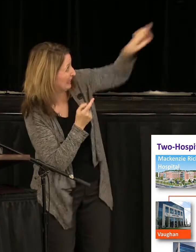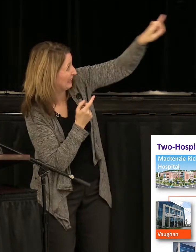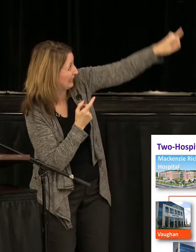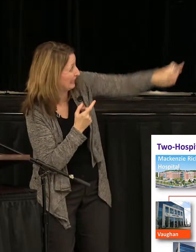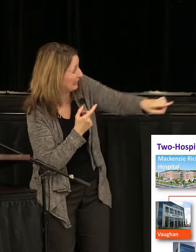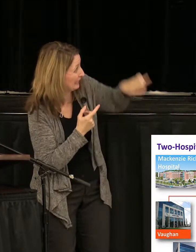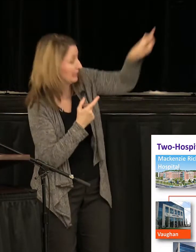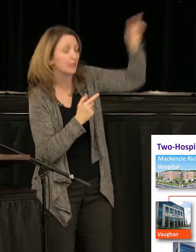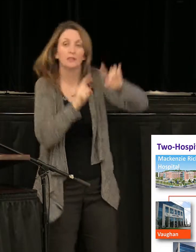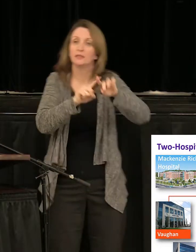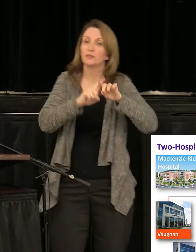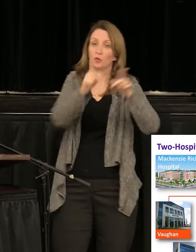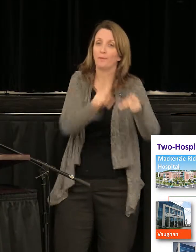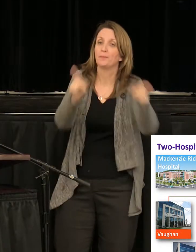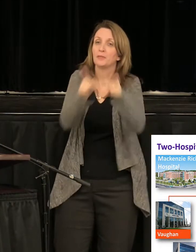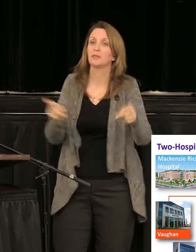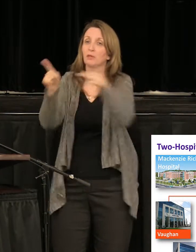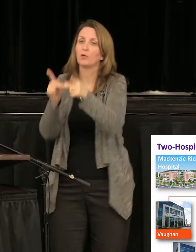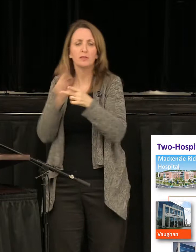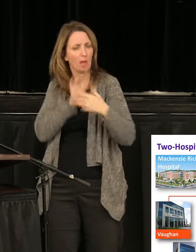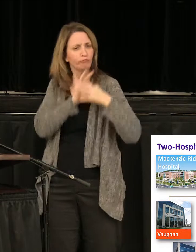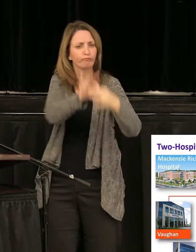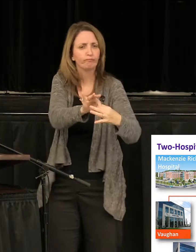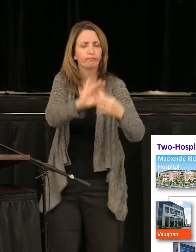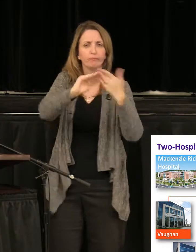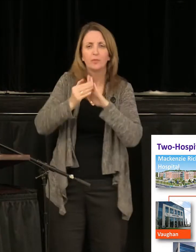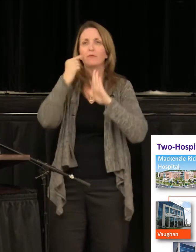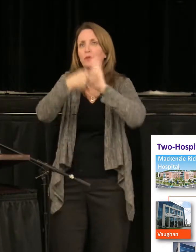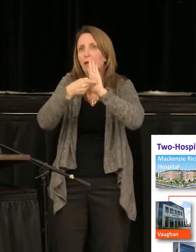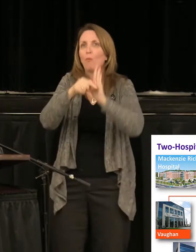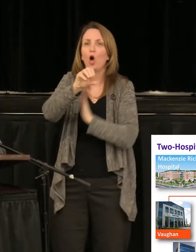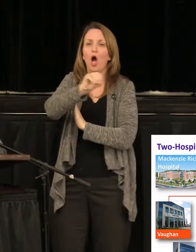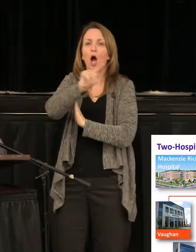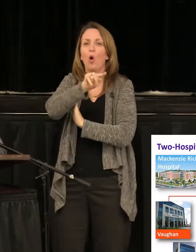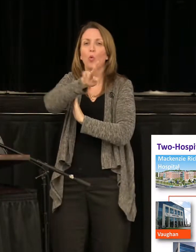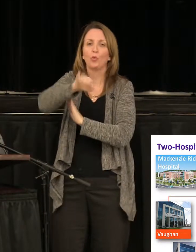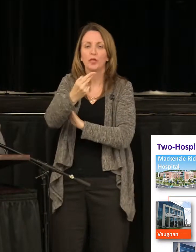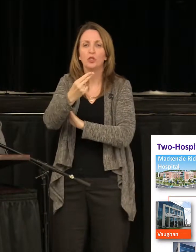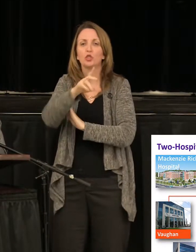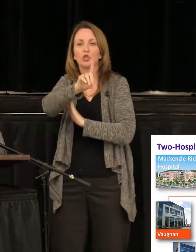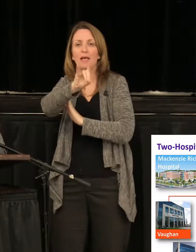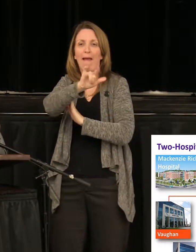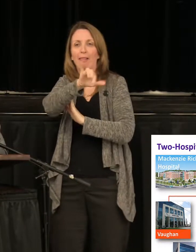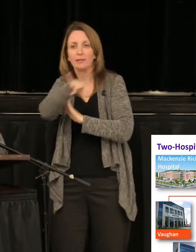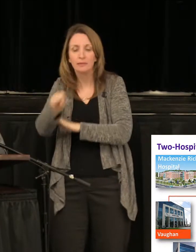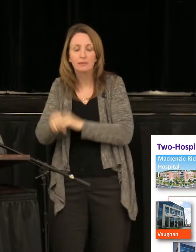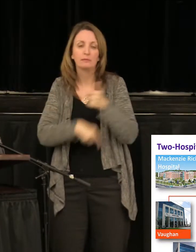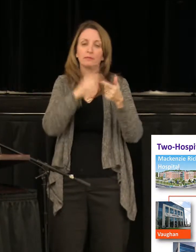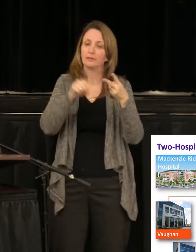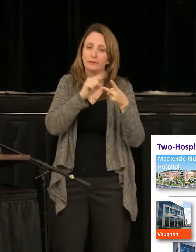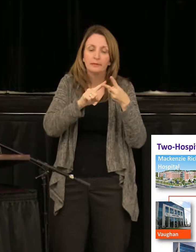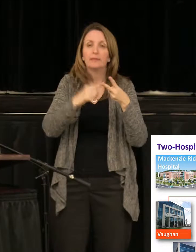house some of the services that are more appropriate in the community, such as outpatient dialysis, diabetes education, and these things are